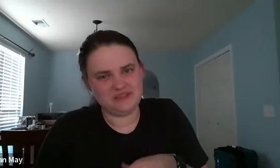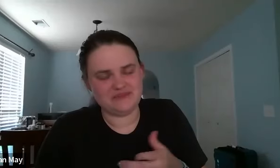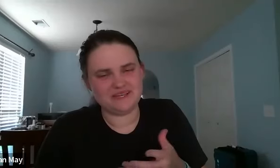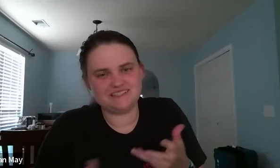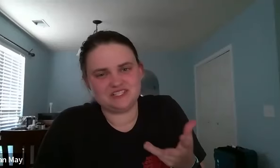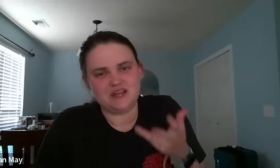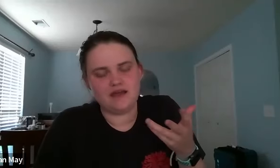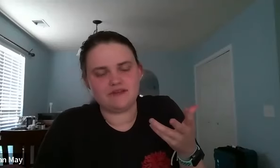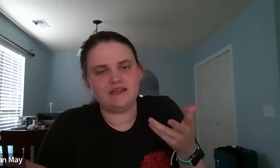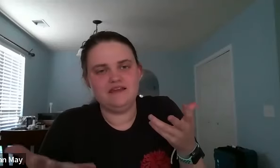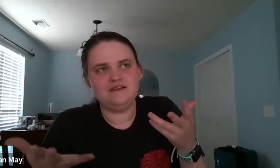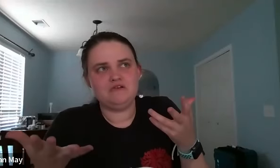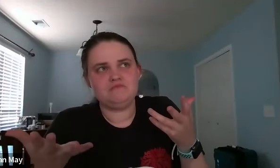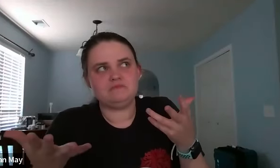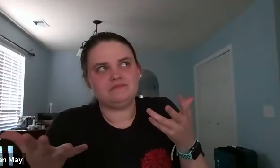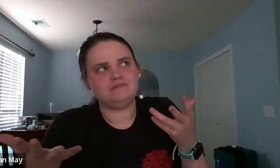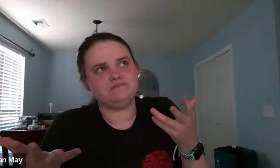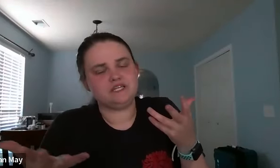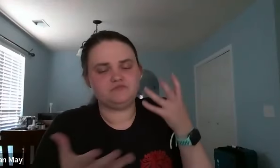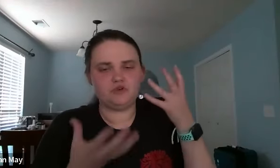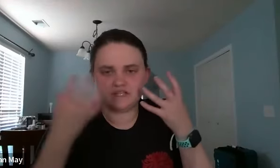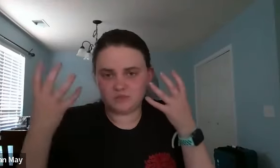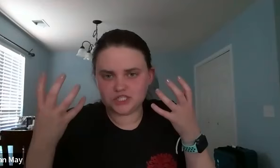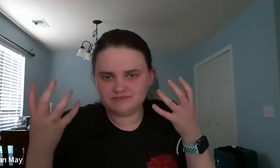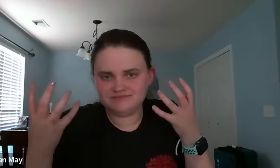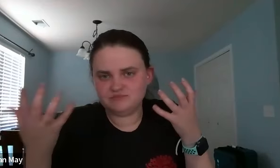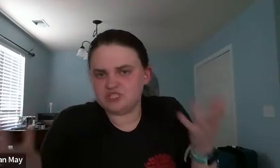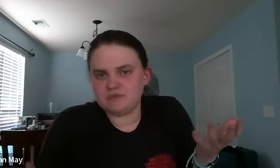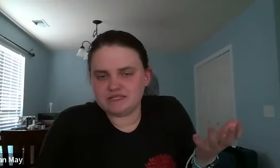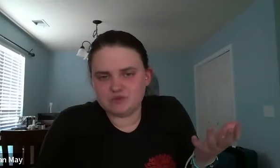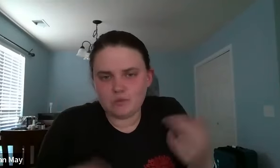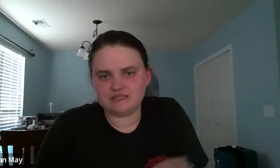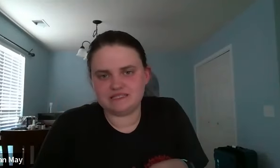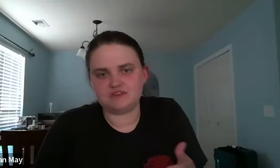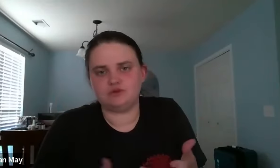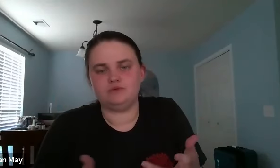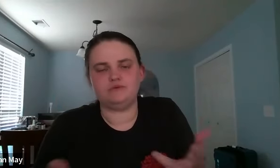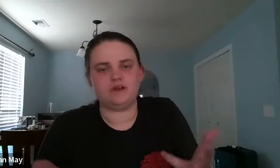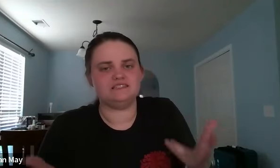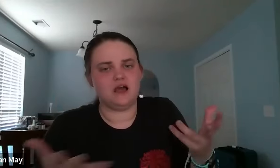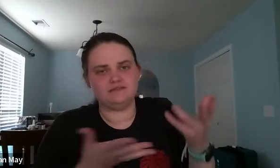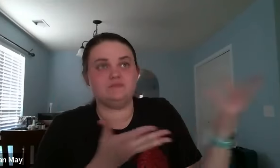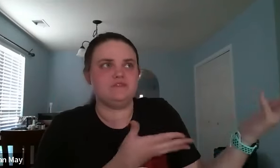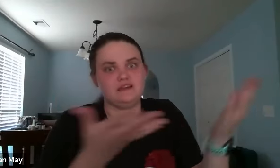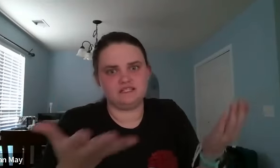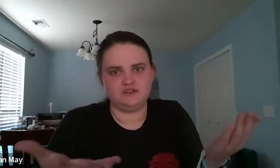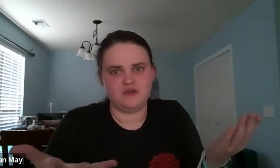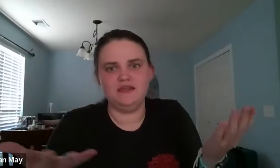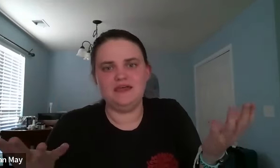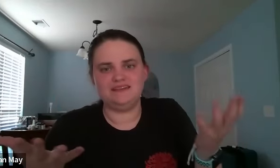it because they're just not very full of expression, which I mean is normal. It's natural for us some of us not to do that. So